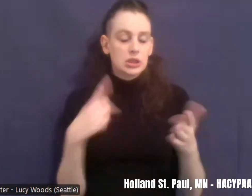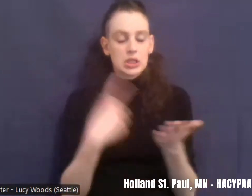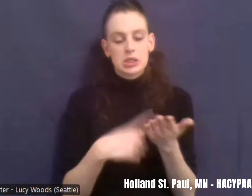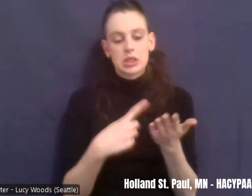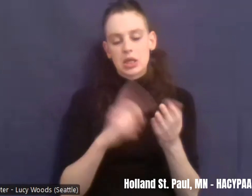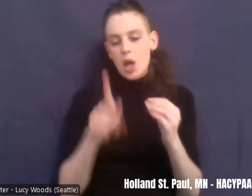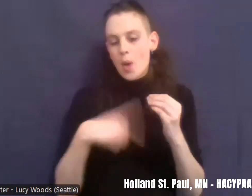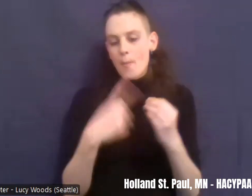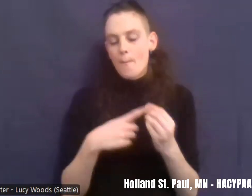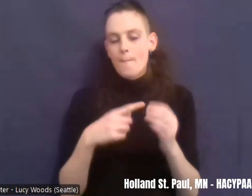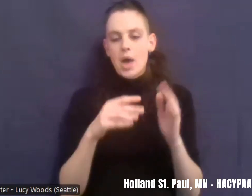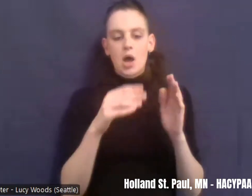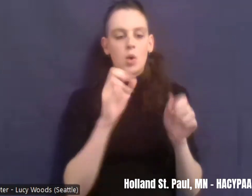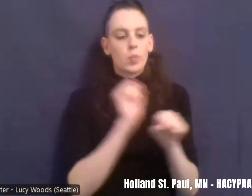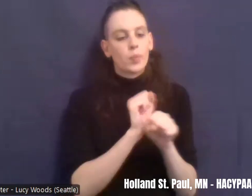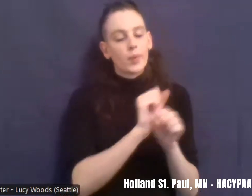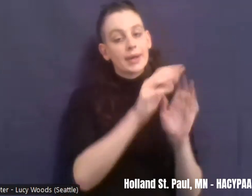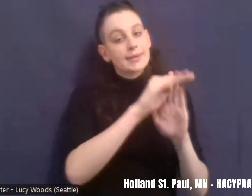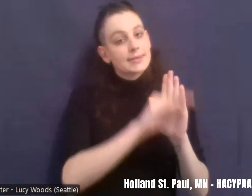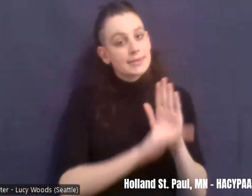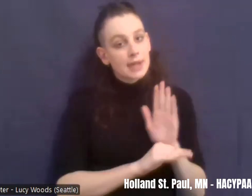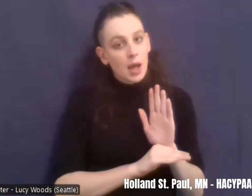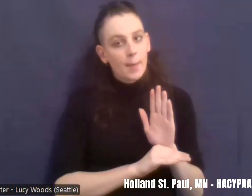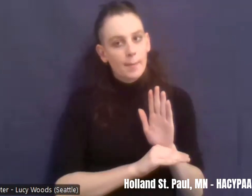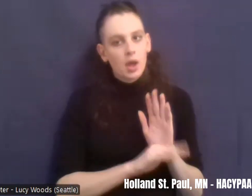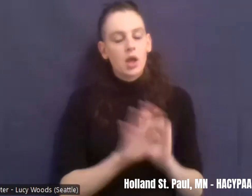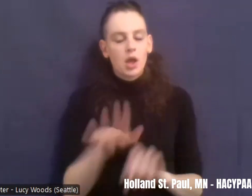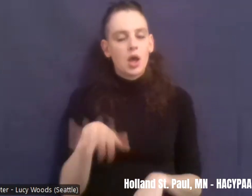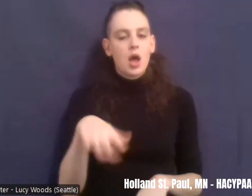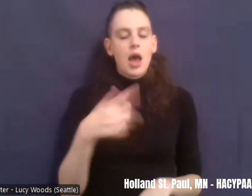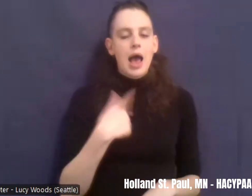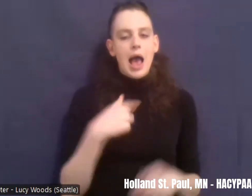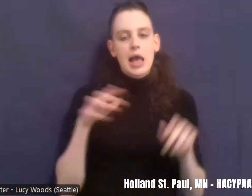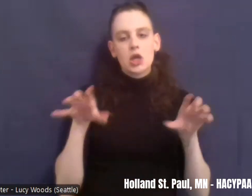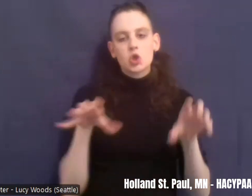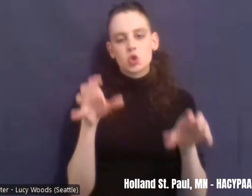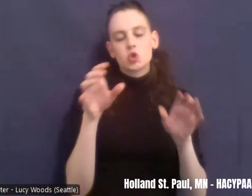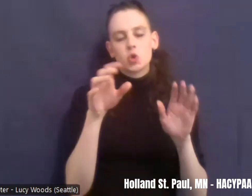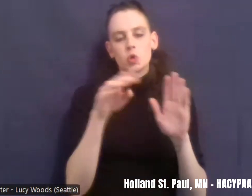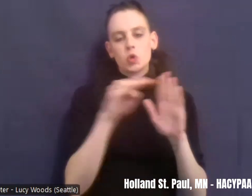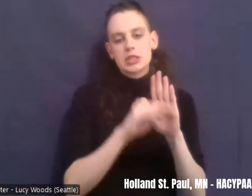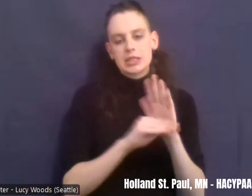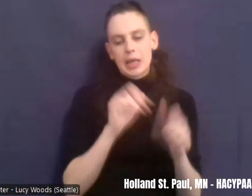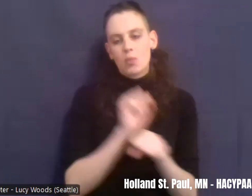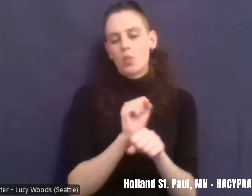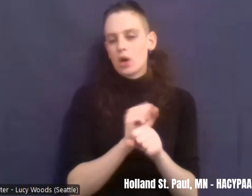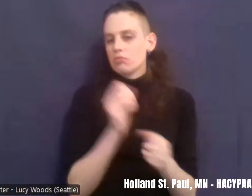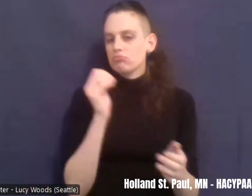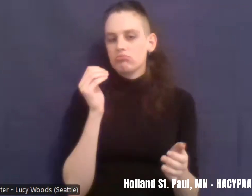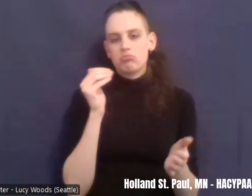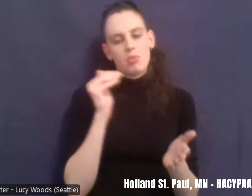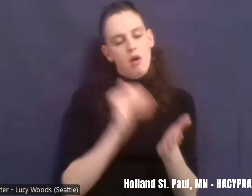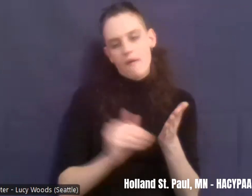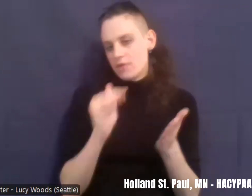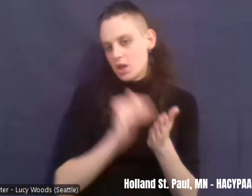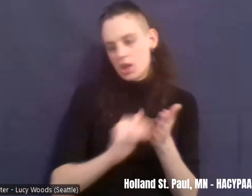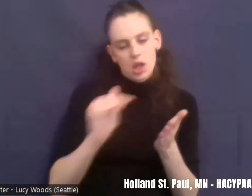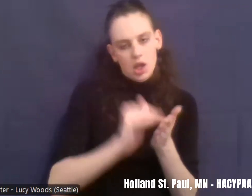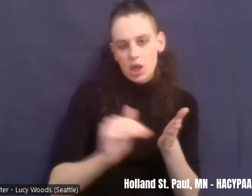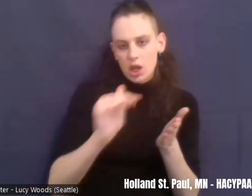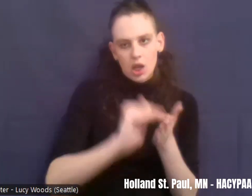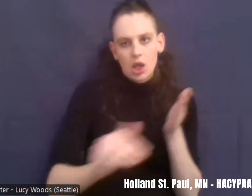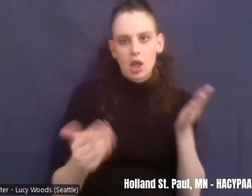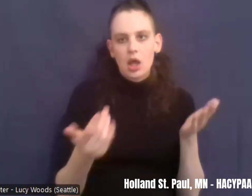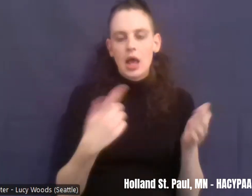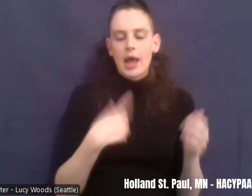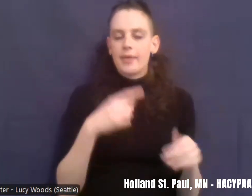recovery and all that, I do step work regularly. I am like one of those people that like I am a firm believer that like I was